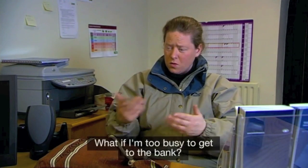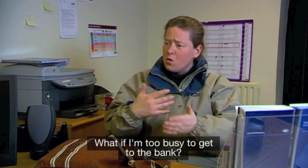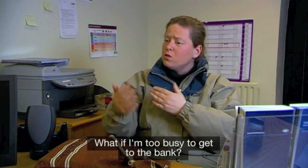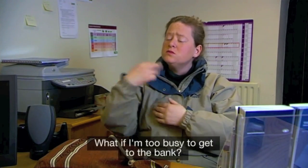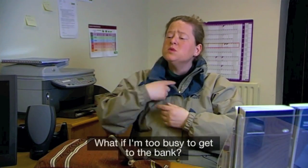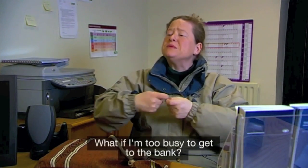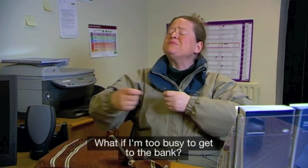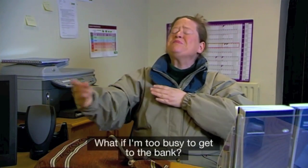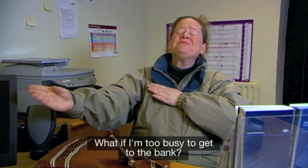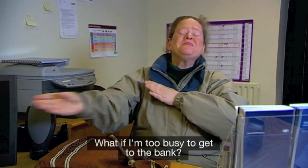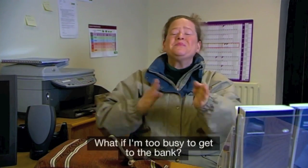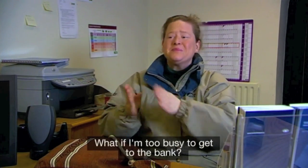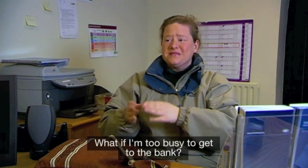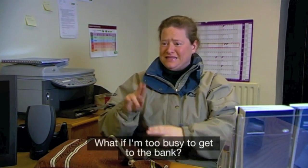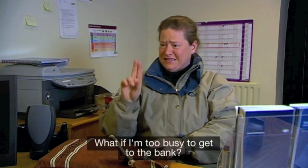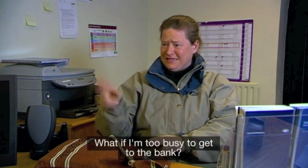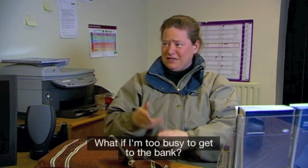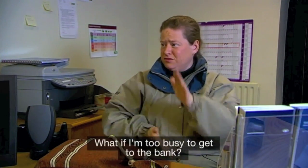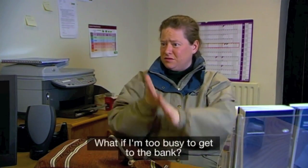I'm too busy to get to the bank?